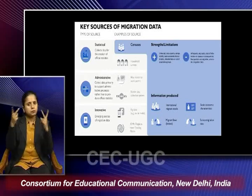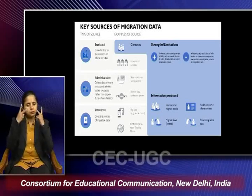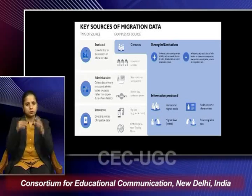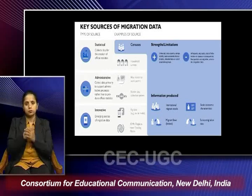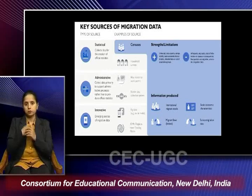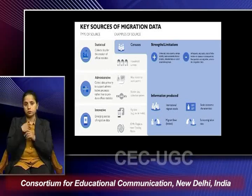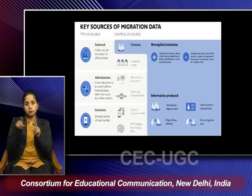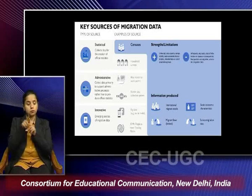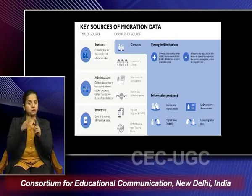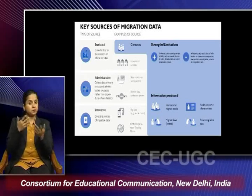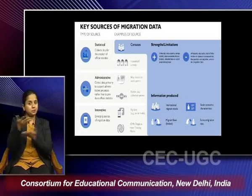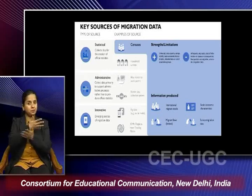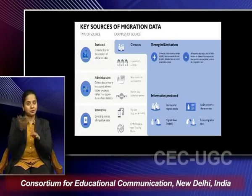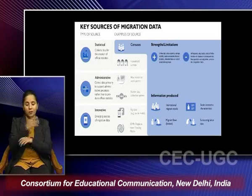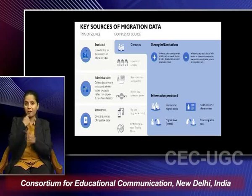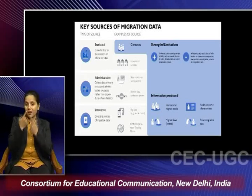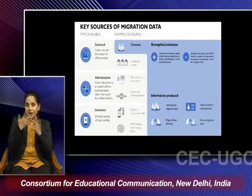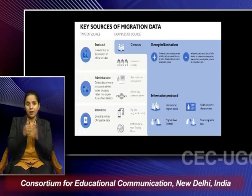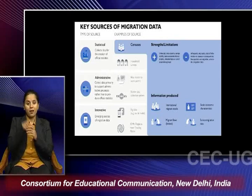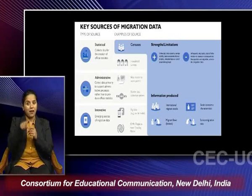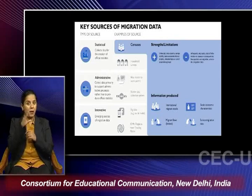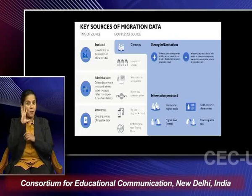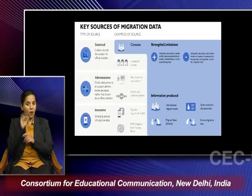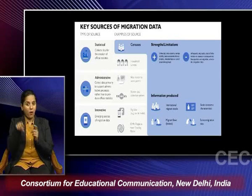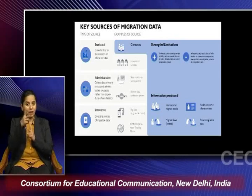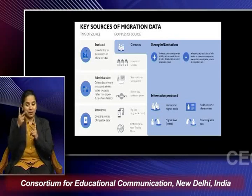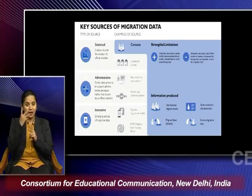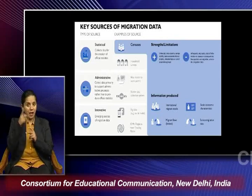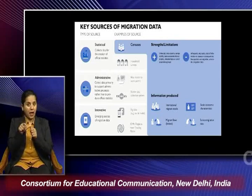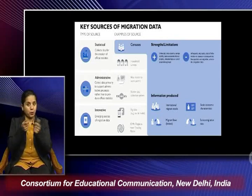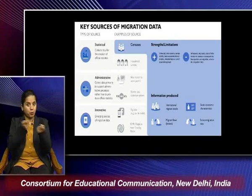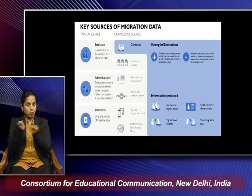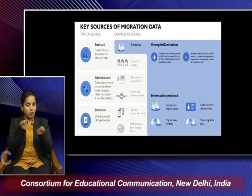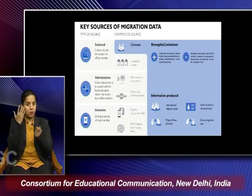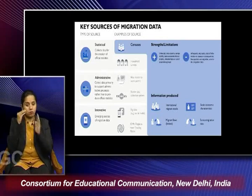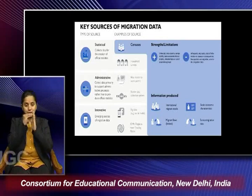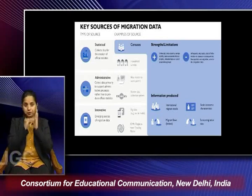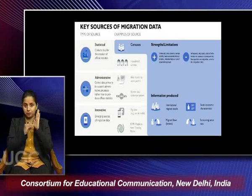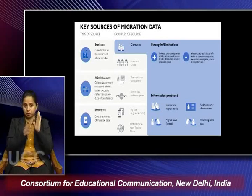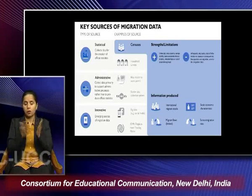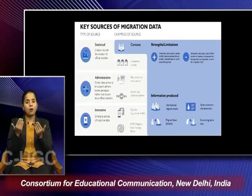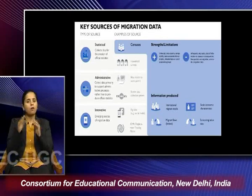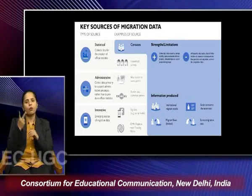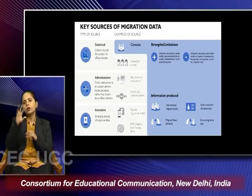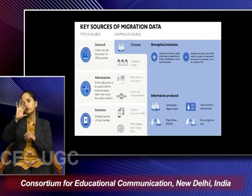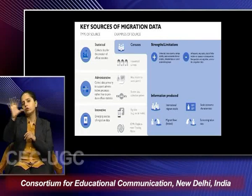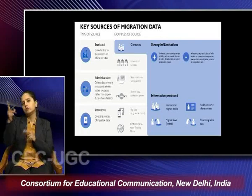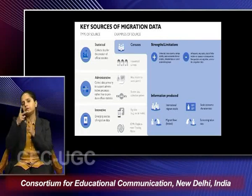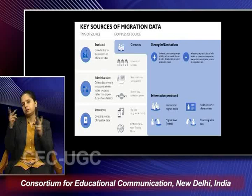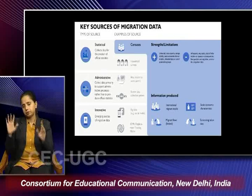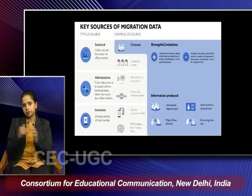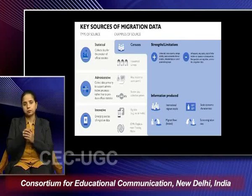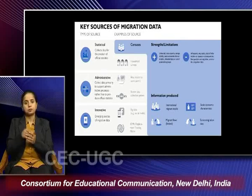we have also discussed in previous lectures that essentially these are administrative records which are available with different countries,